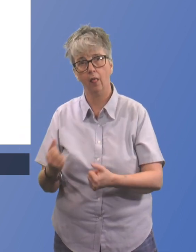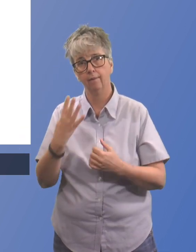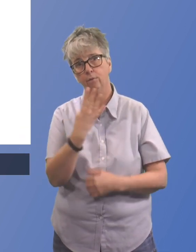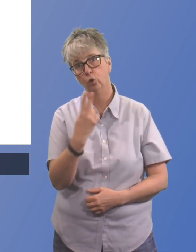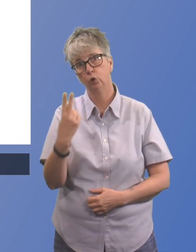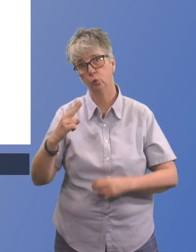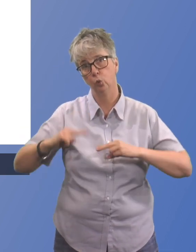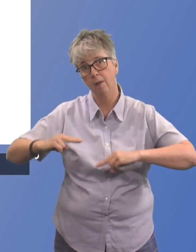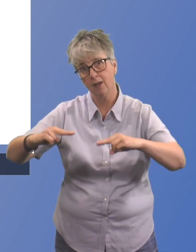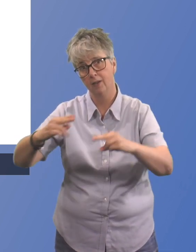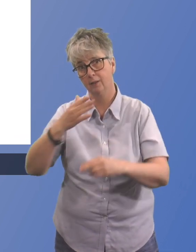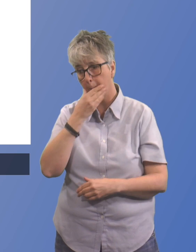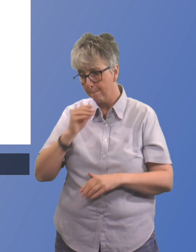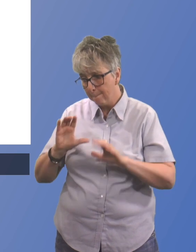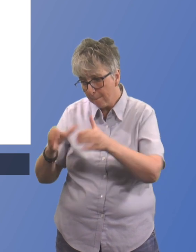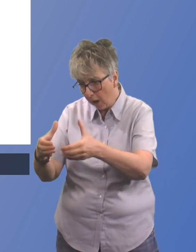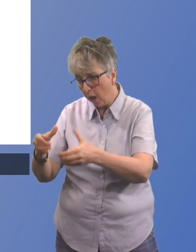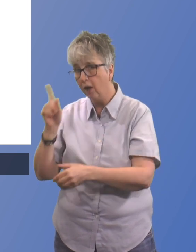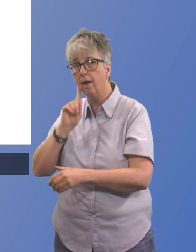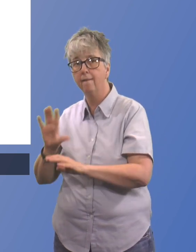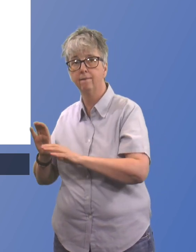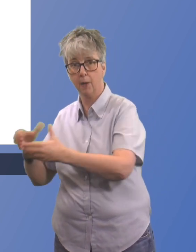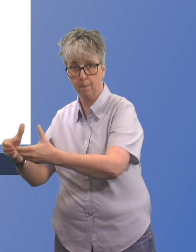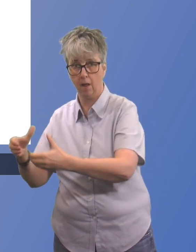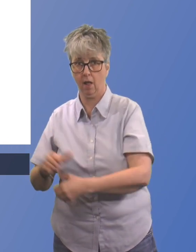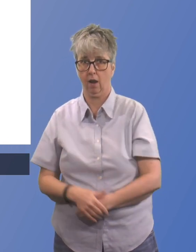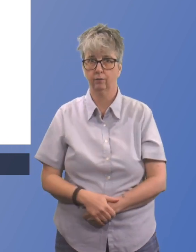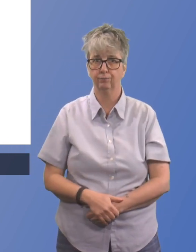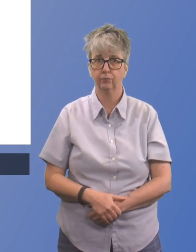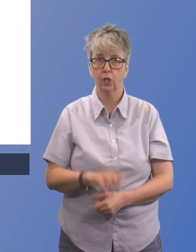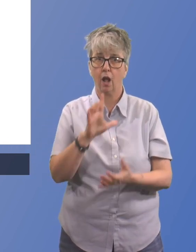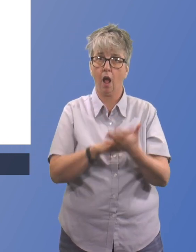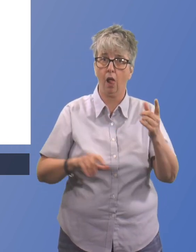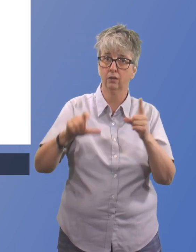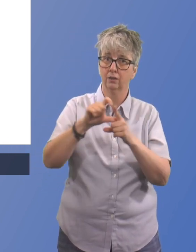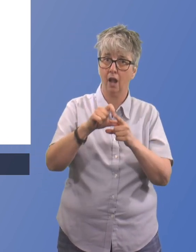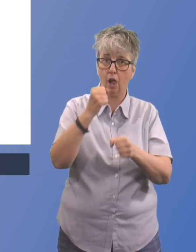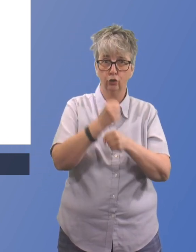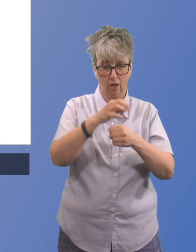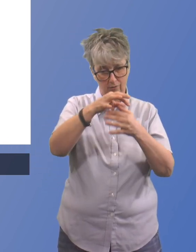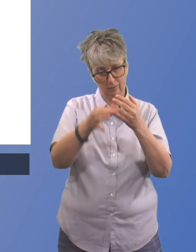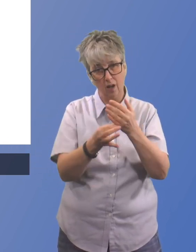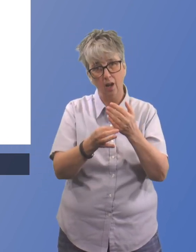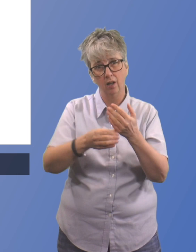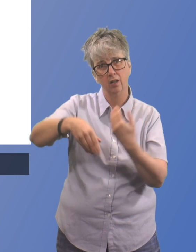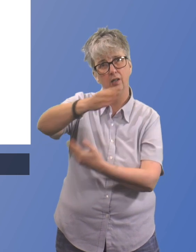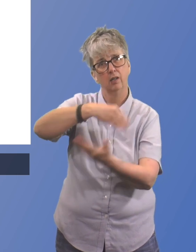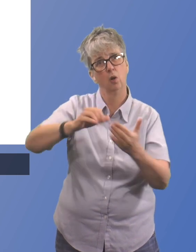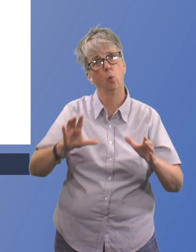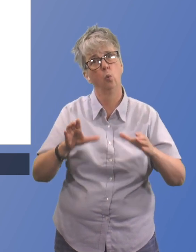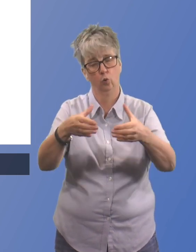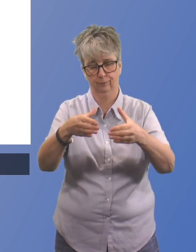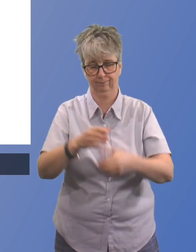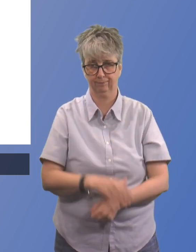Option 1B. Specialist dementia wards, 30 beds, at Ward 19, one male gender and one female